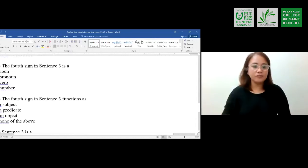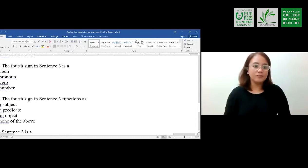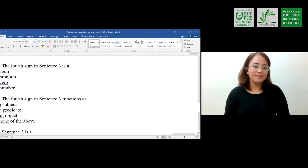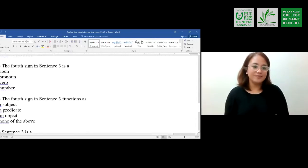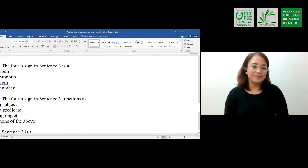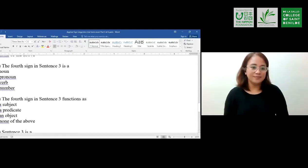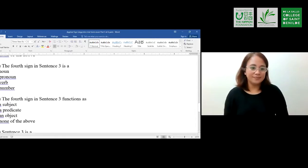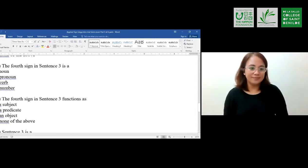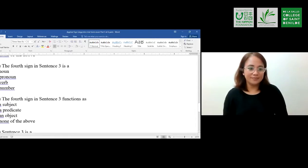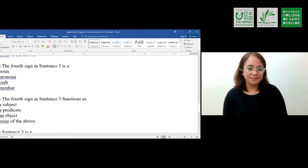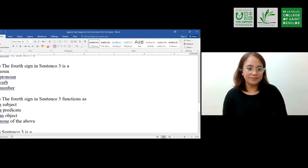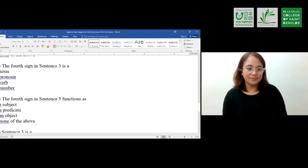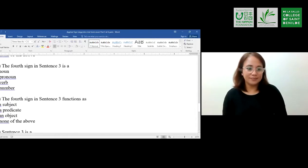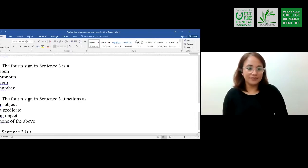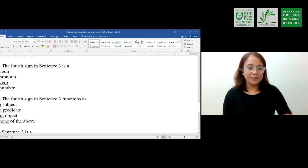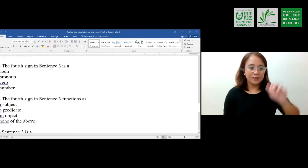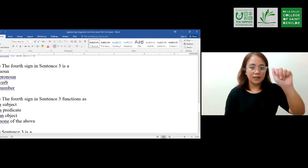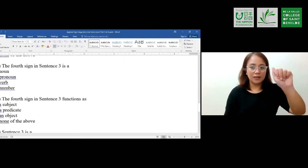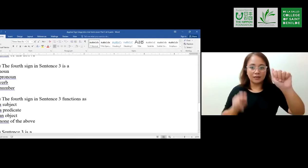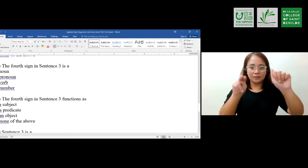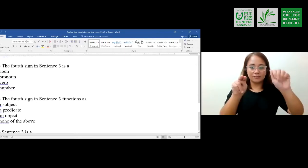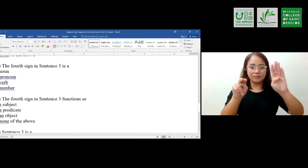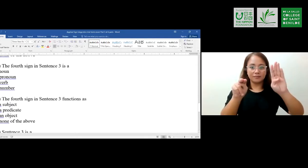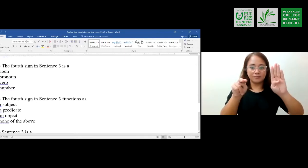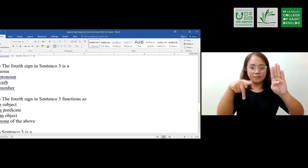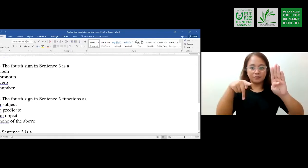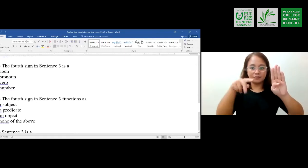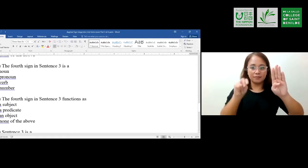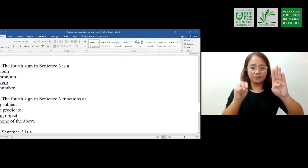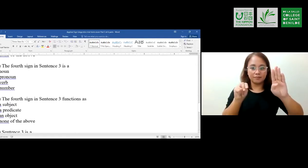is A, noun, B, a pronoun, C, a verb,